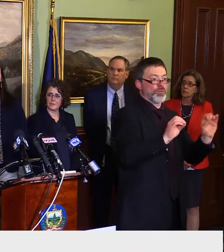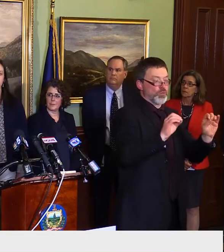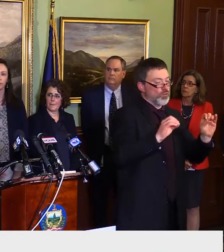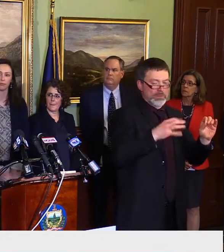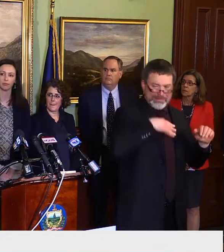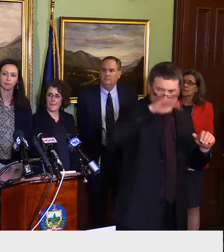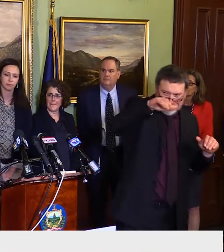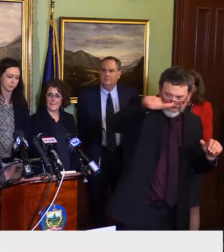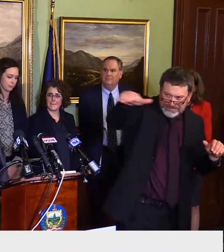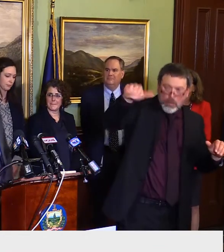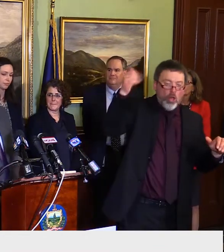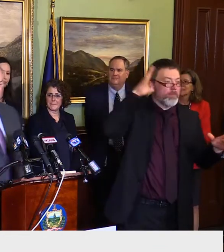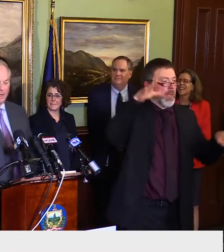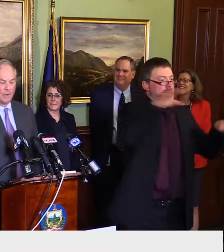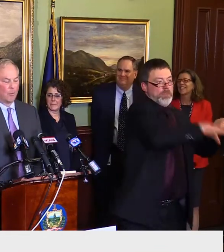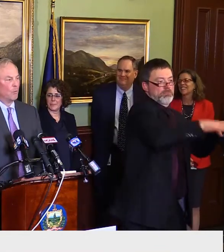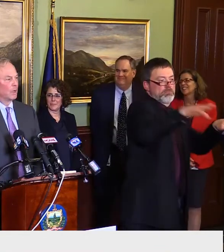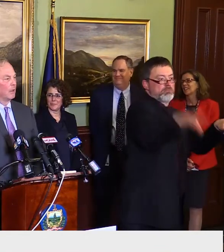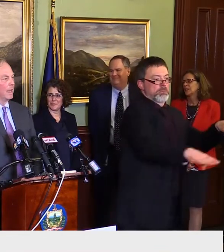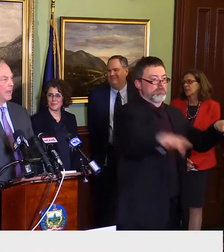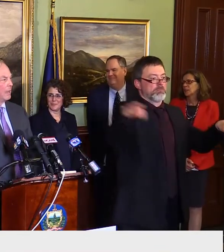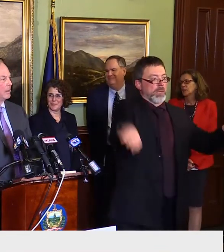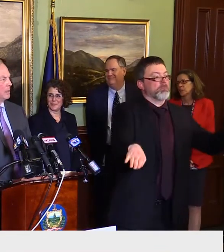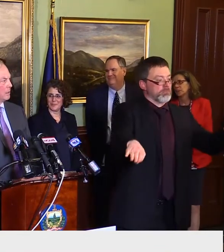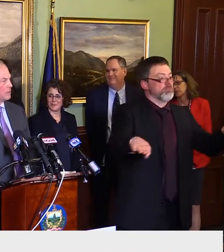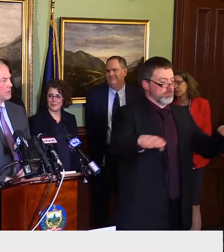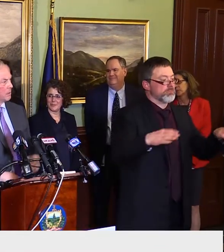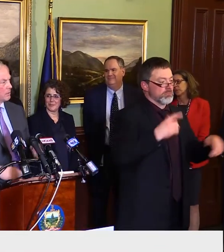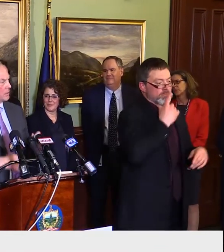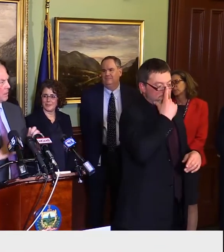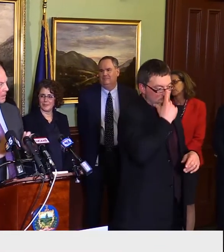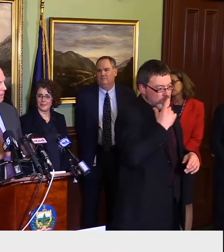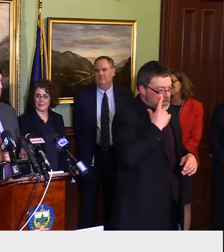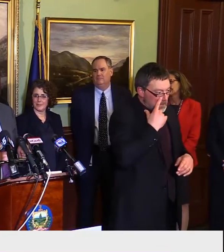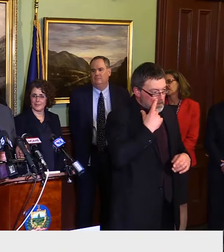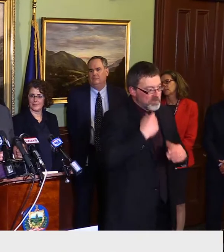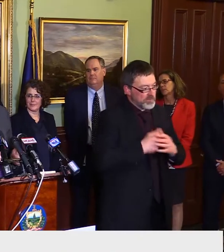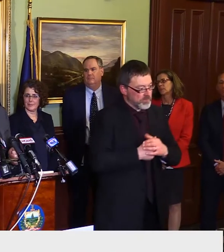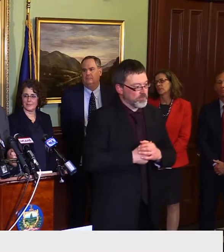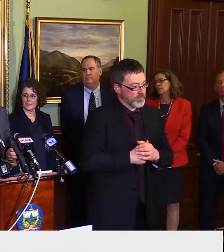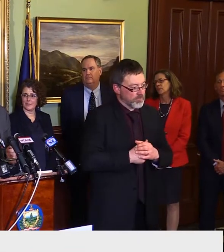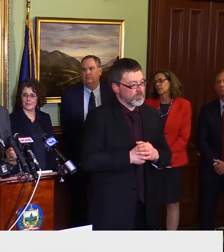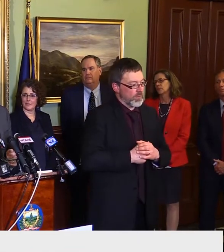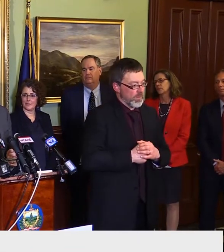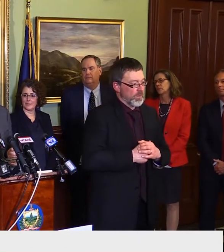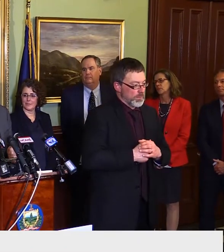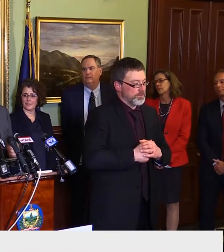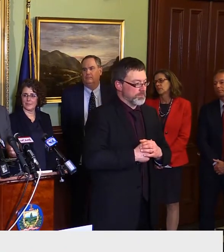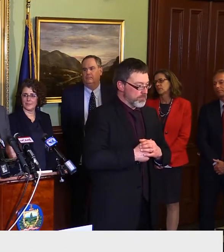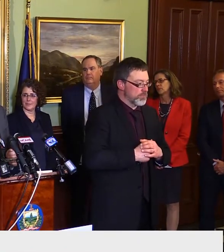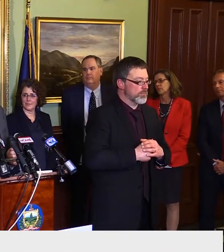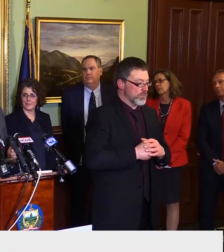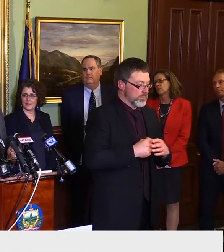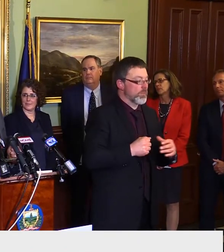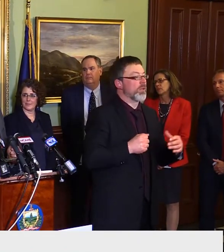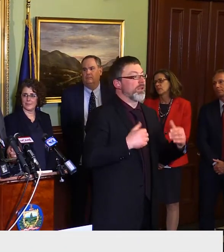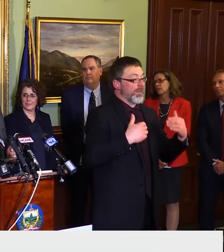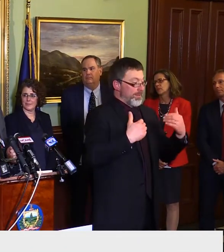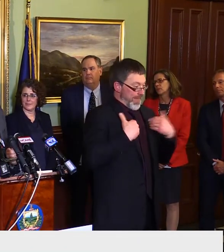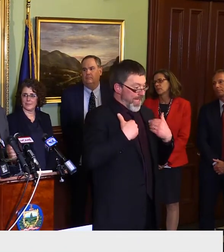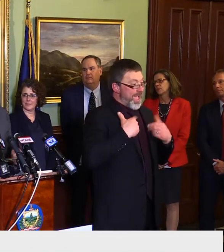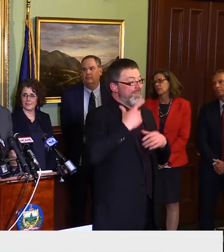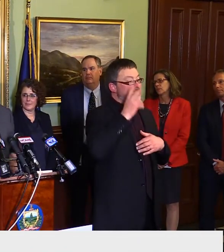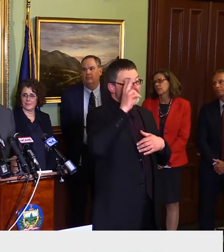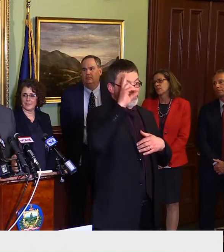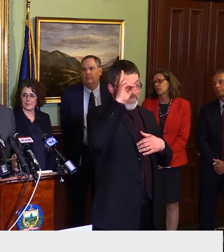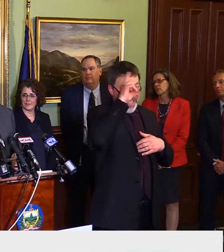Thanks, that's a great answer. What I'll add is there's another piece of this for us, and that's